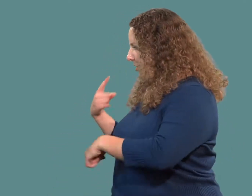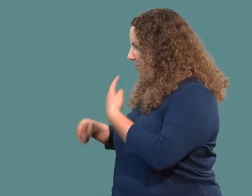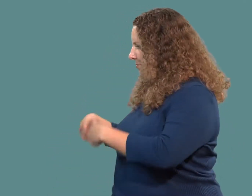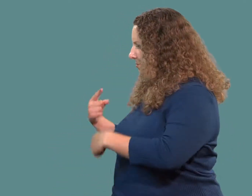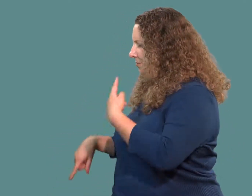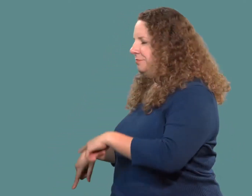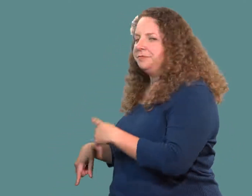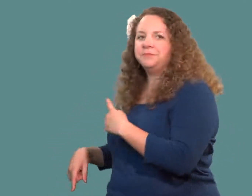Argue.